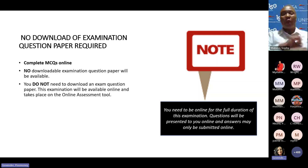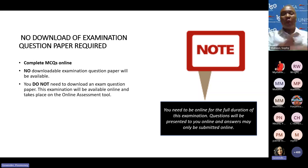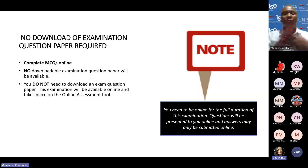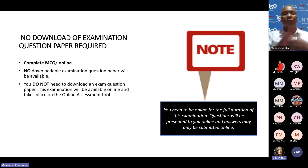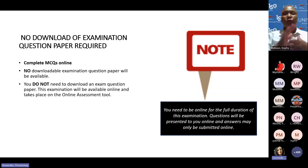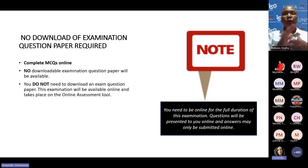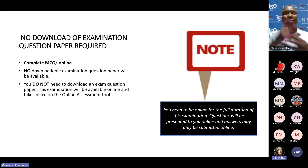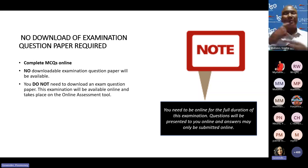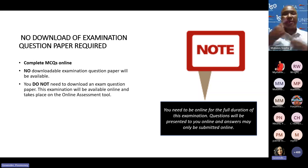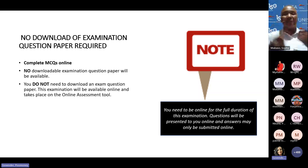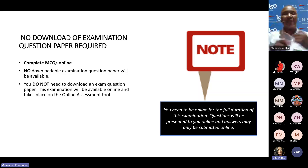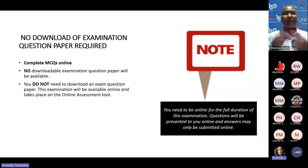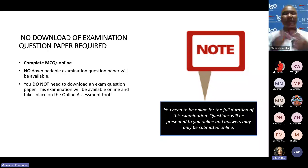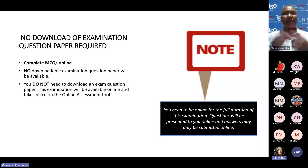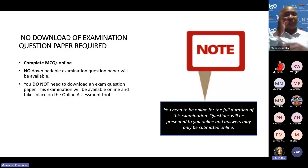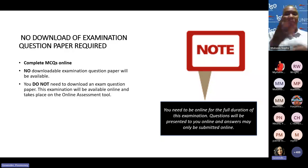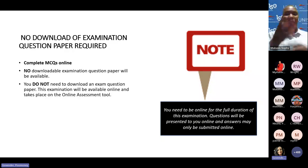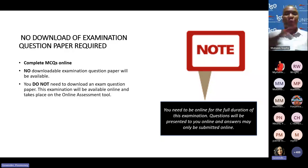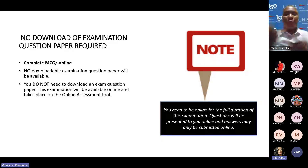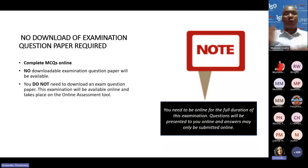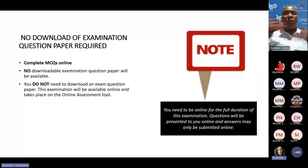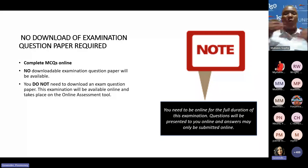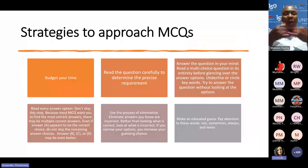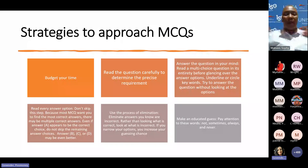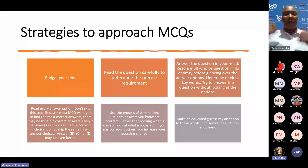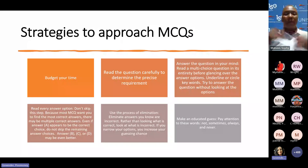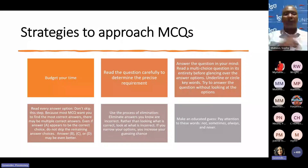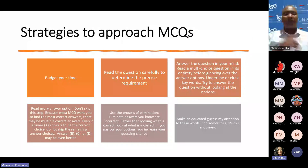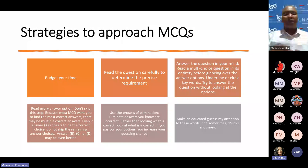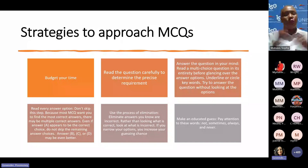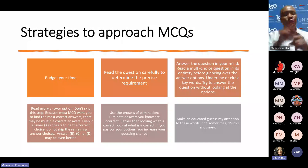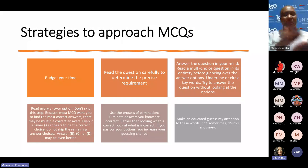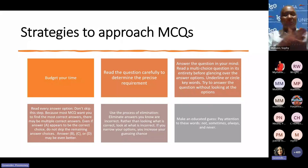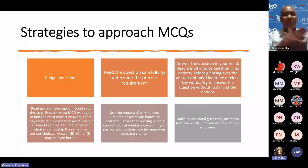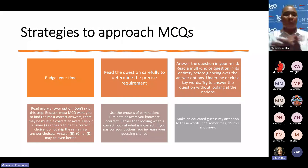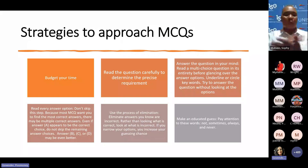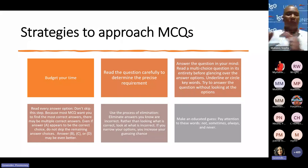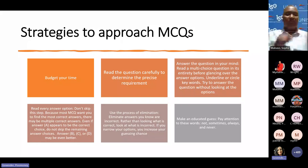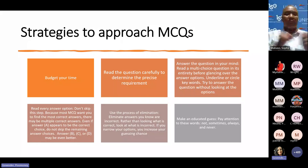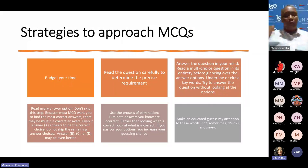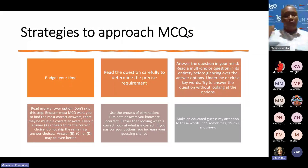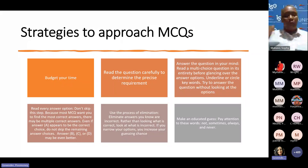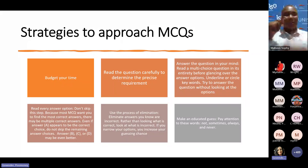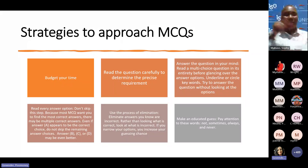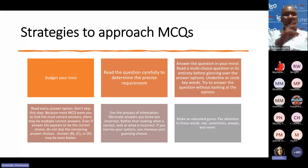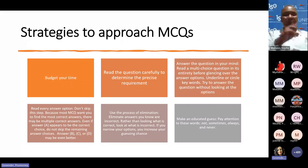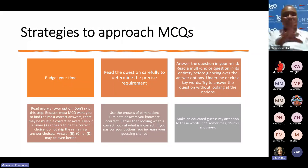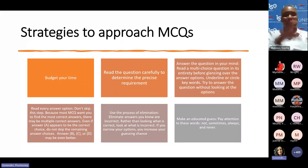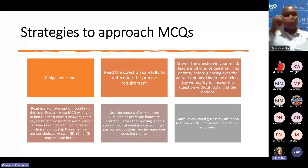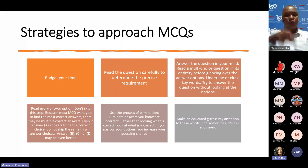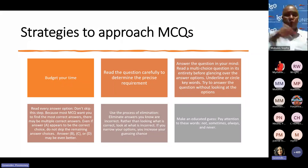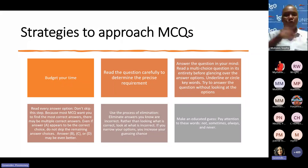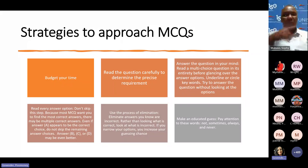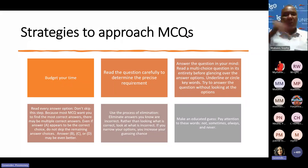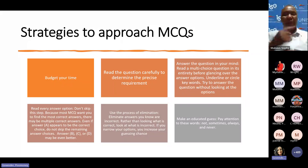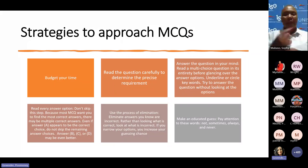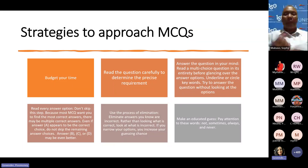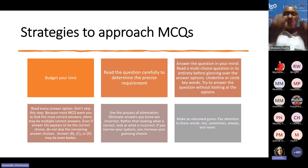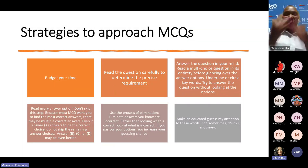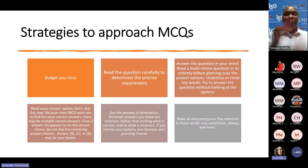answer it directly online here. Let us look at some of the strategies to approach MCQs. Firstly, budget your